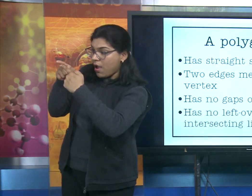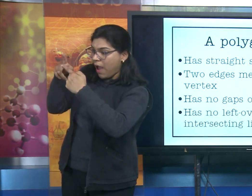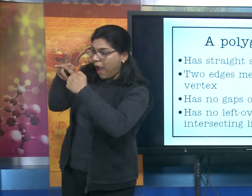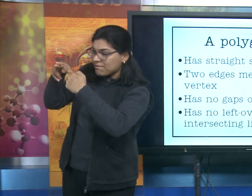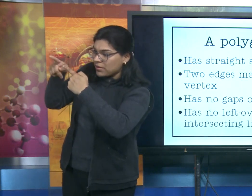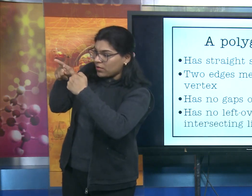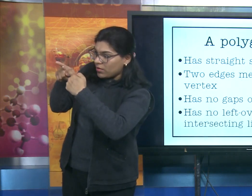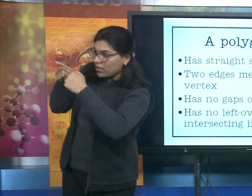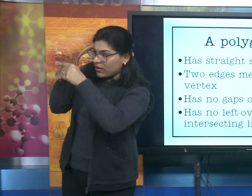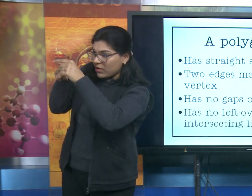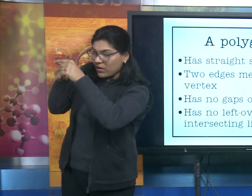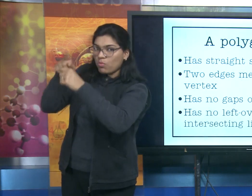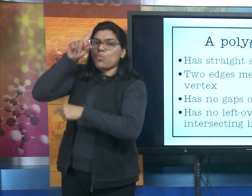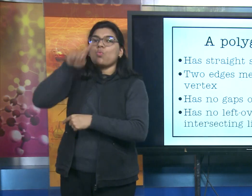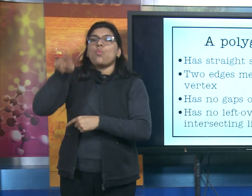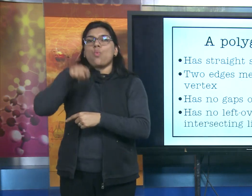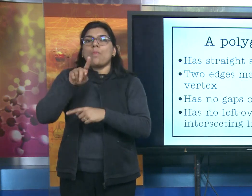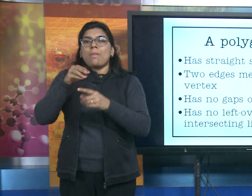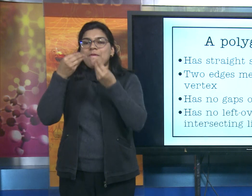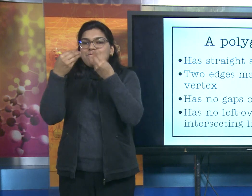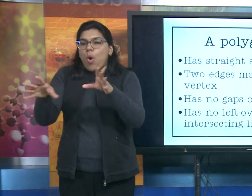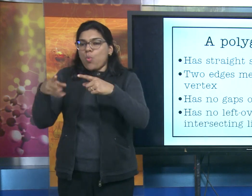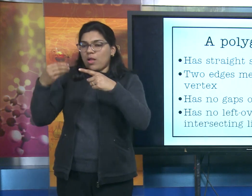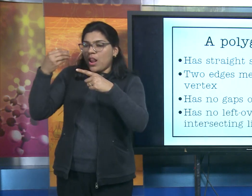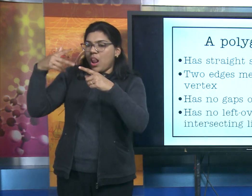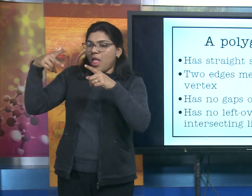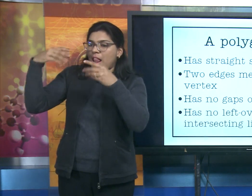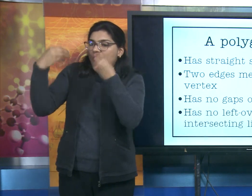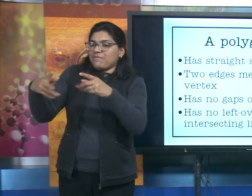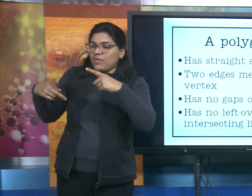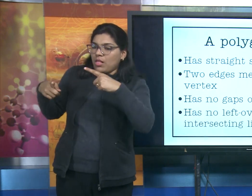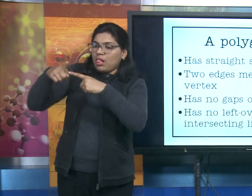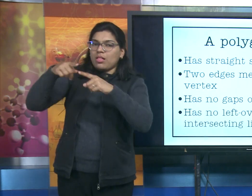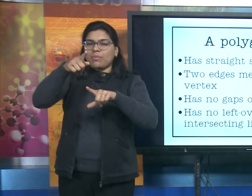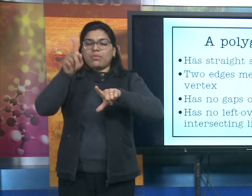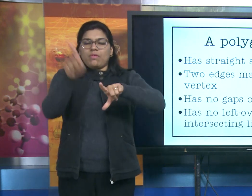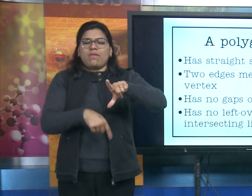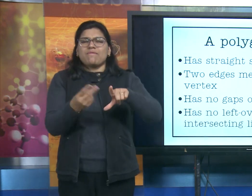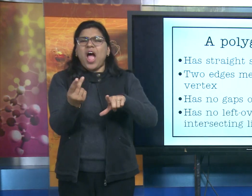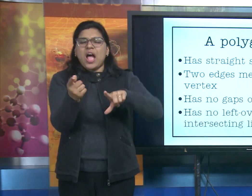little longer than the previous line. So that is not correct in case of polygon.